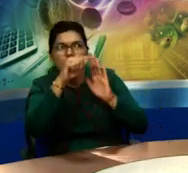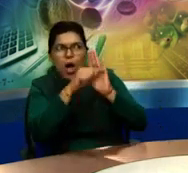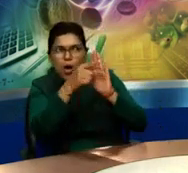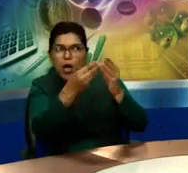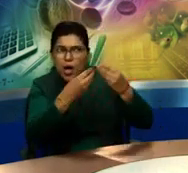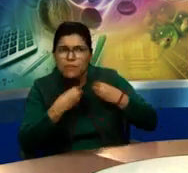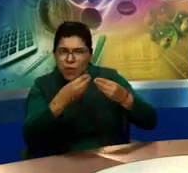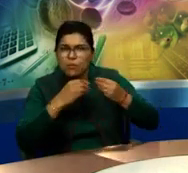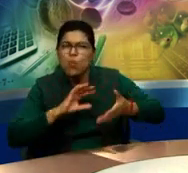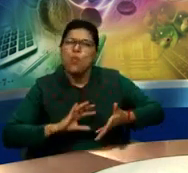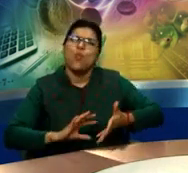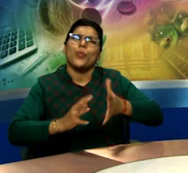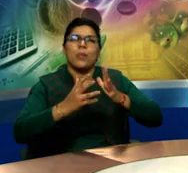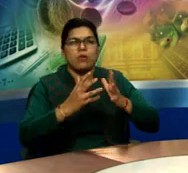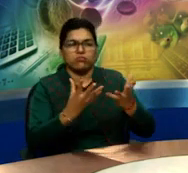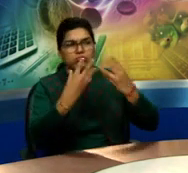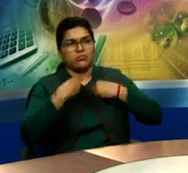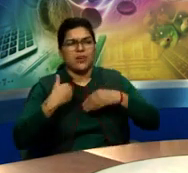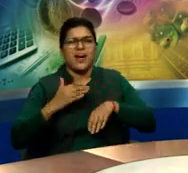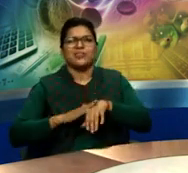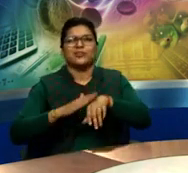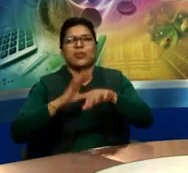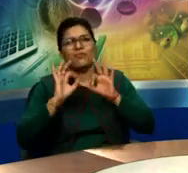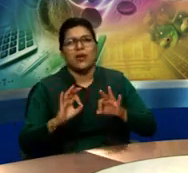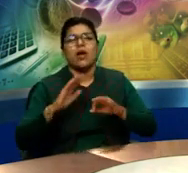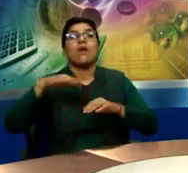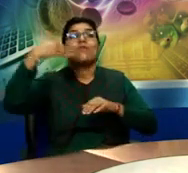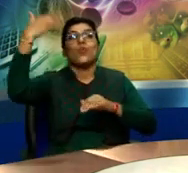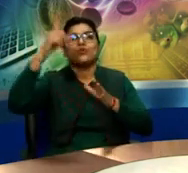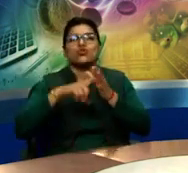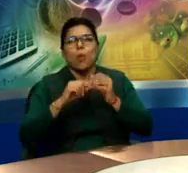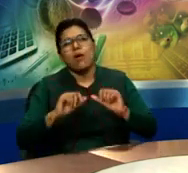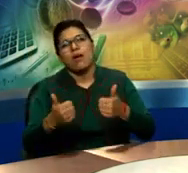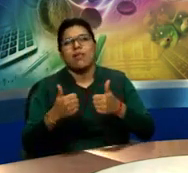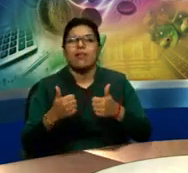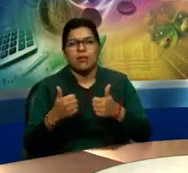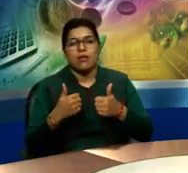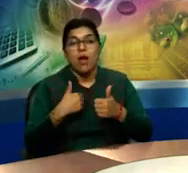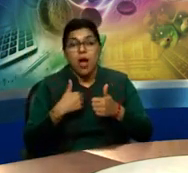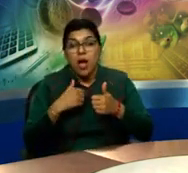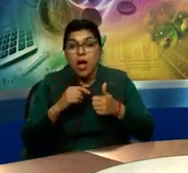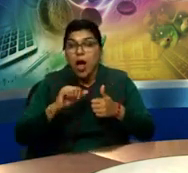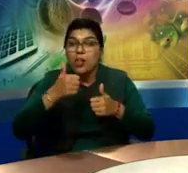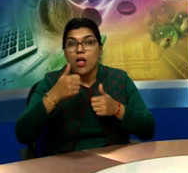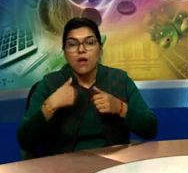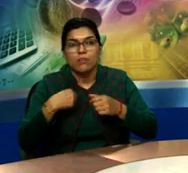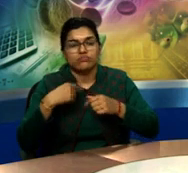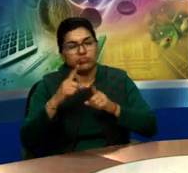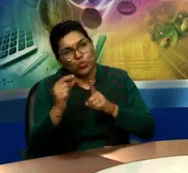As we know that ethics are learnt by the person on his own at an early stage of life, but